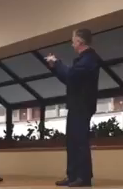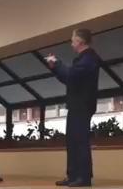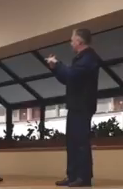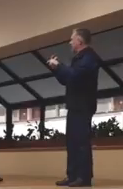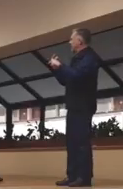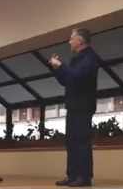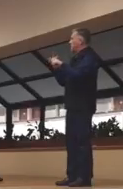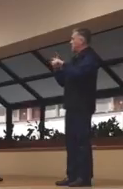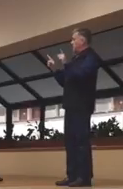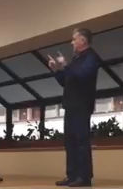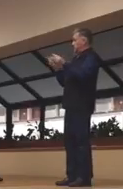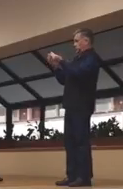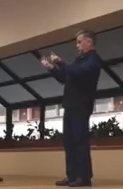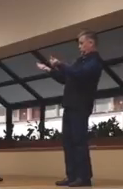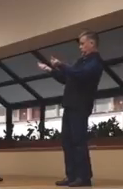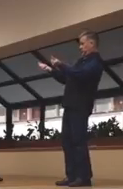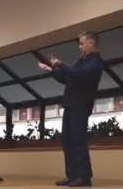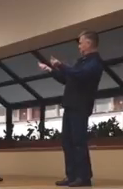So there's an obvious conflict here.